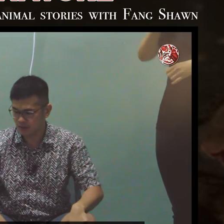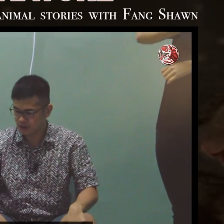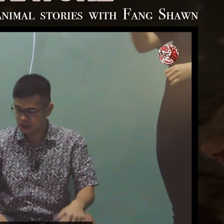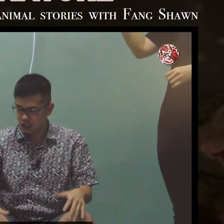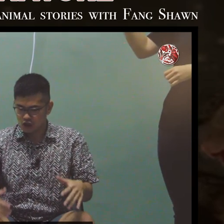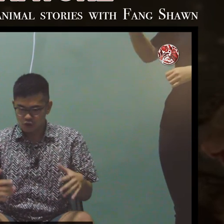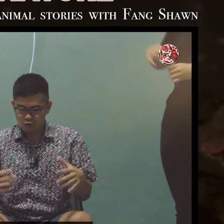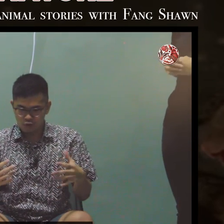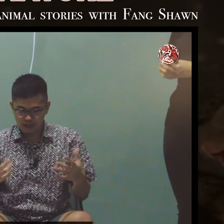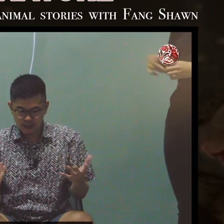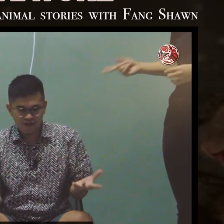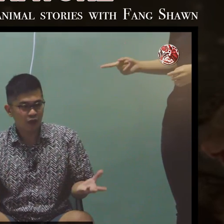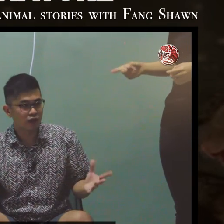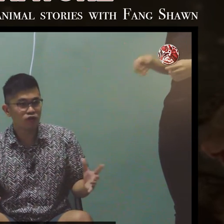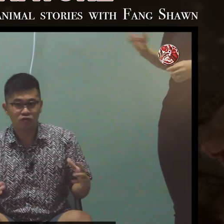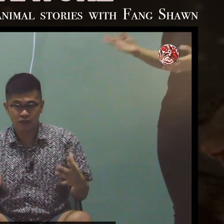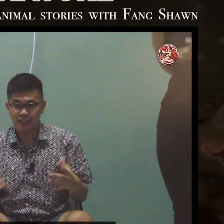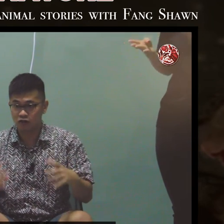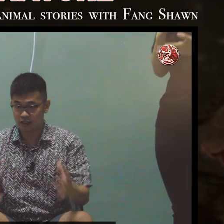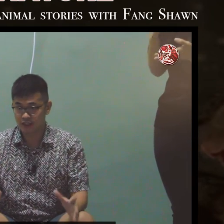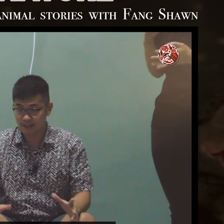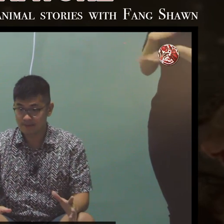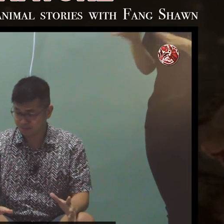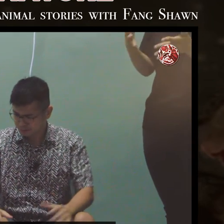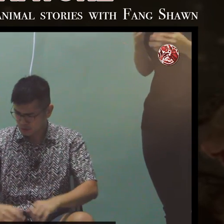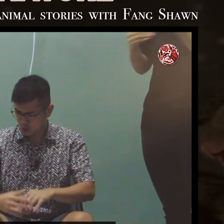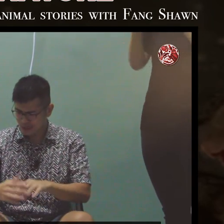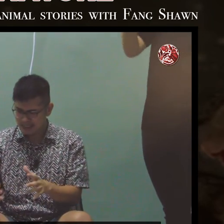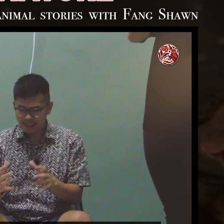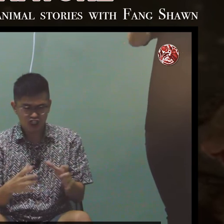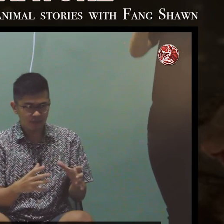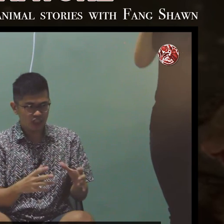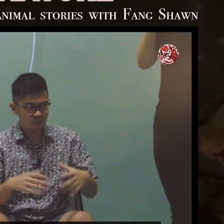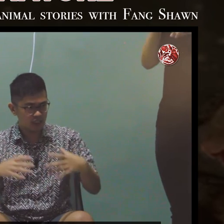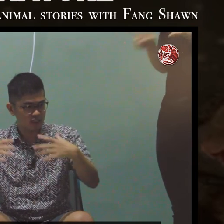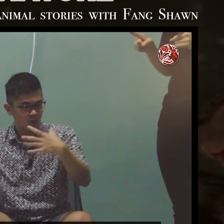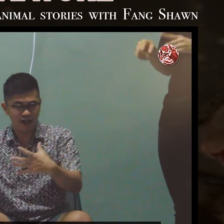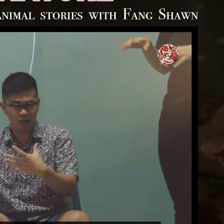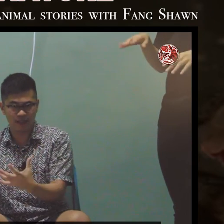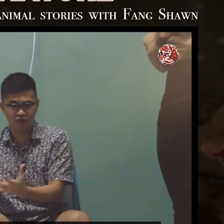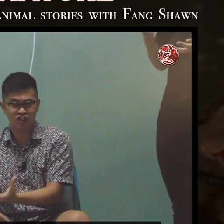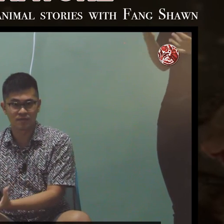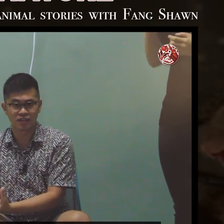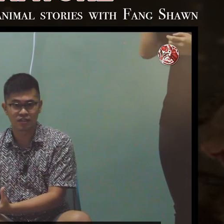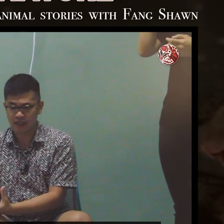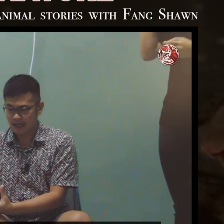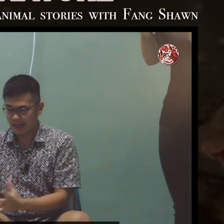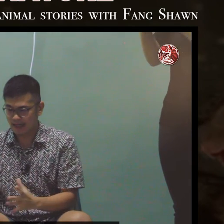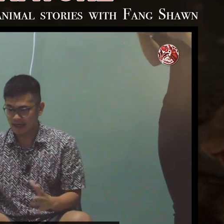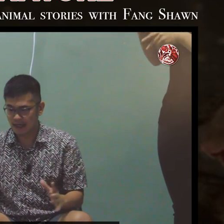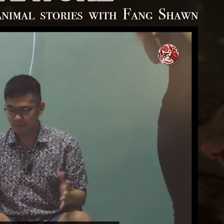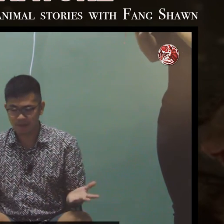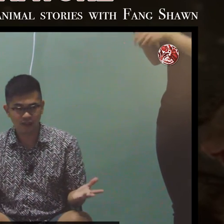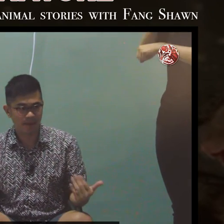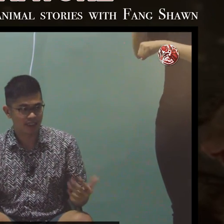to this, right? Because it's a fact that we do need to consider our citizens. Lesser HDBs means more expensive HDBs.